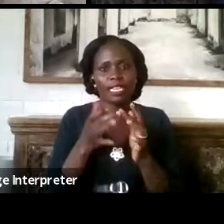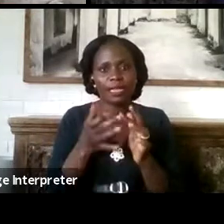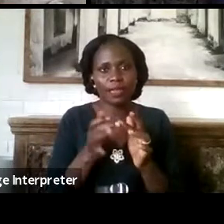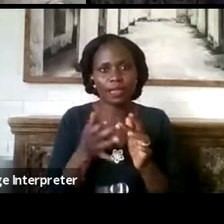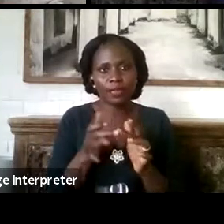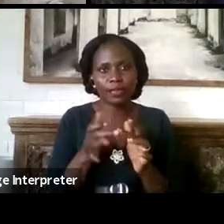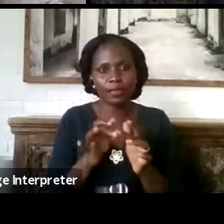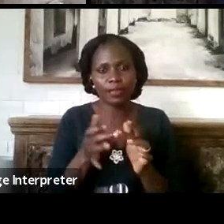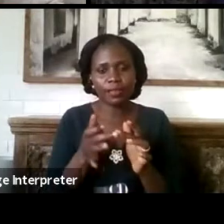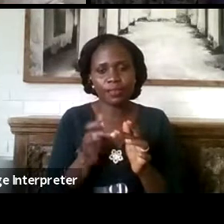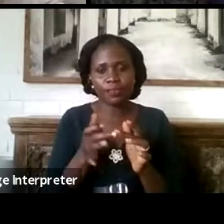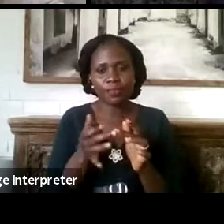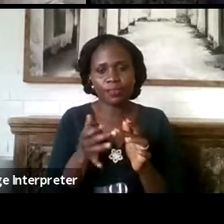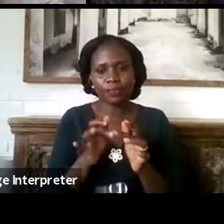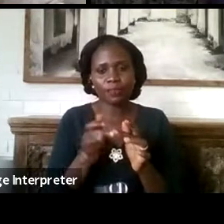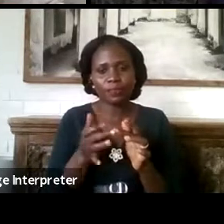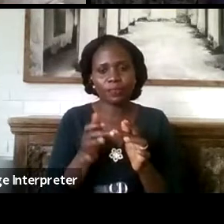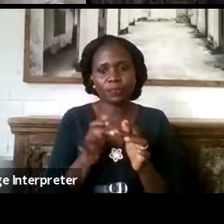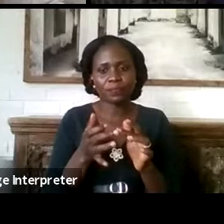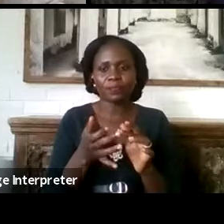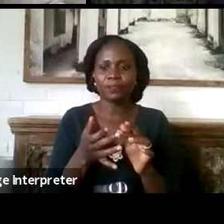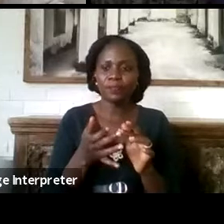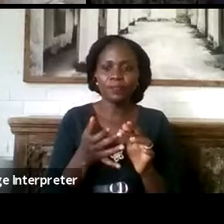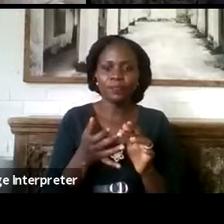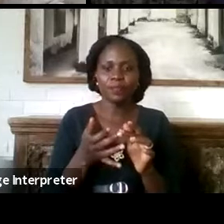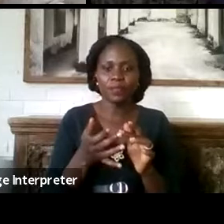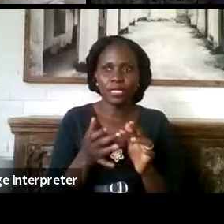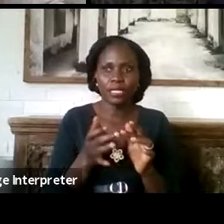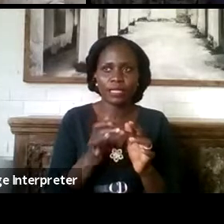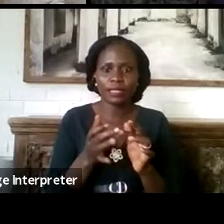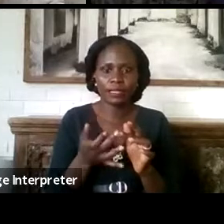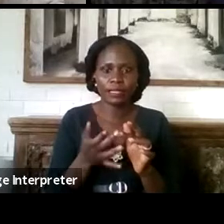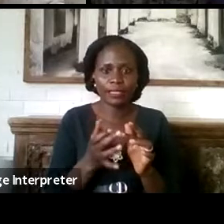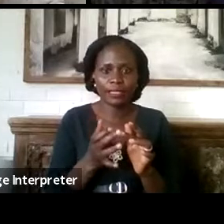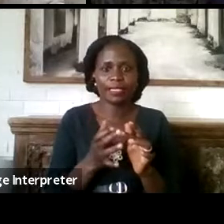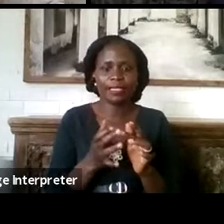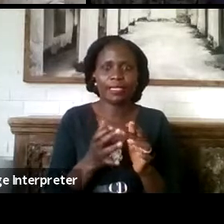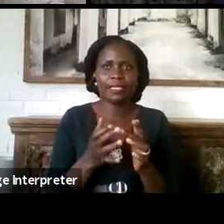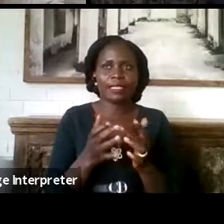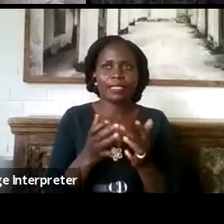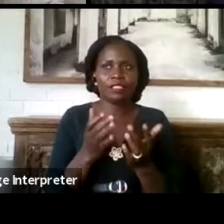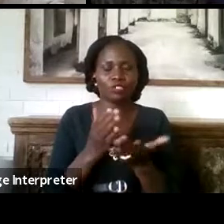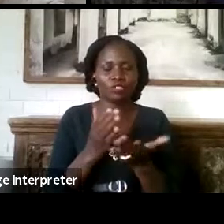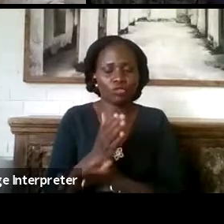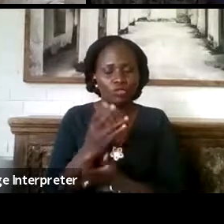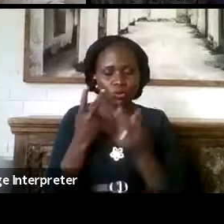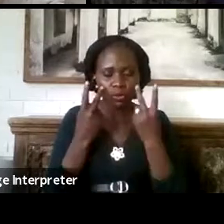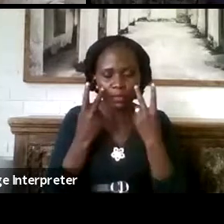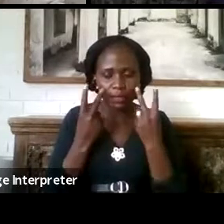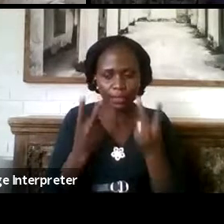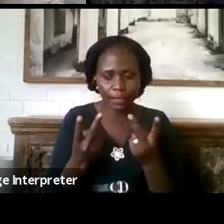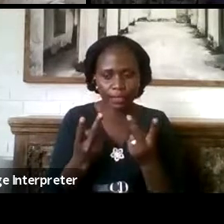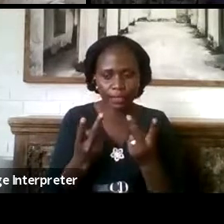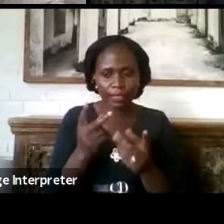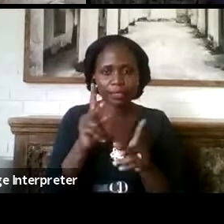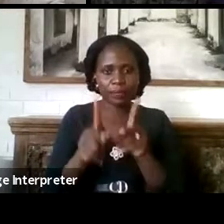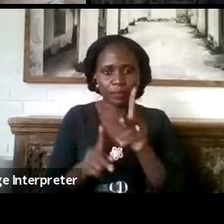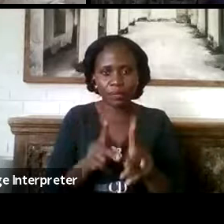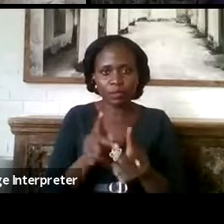routers to allow people with disabilities, like those who have